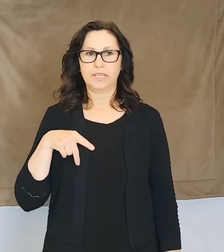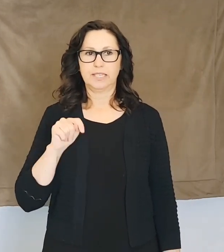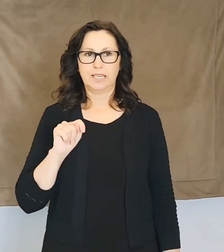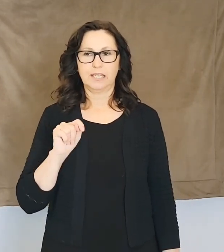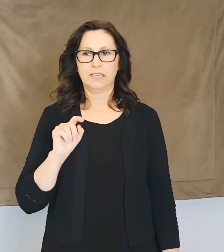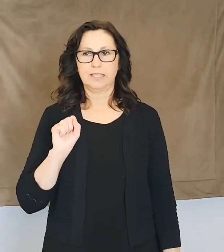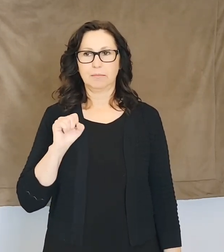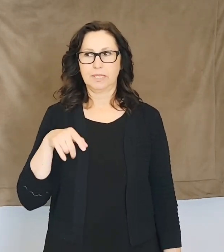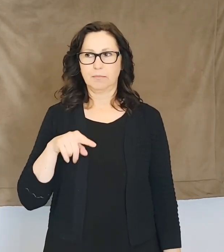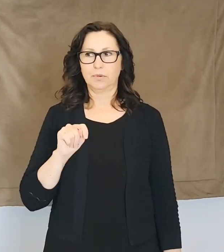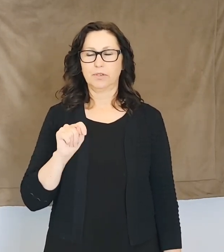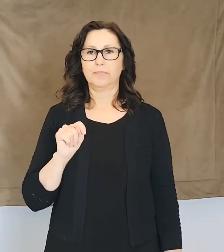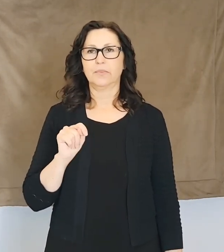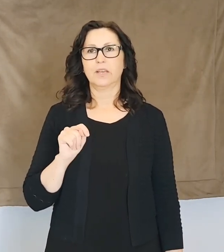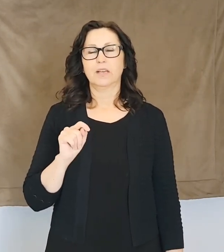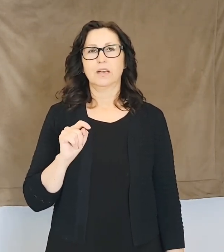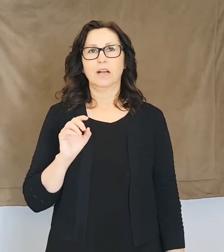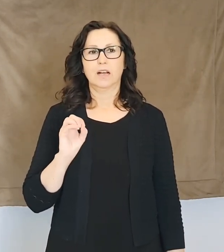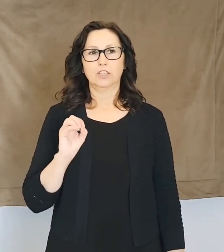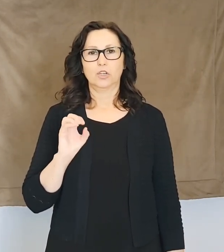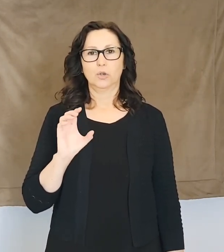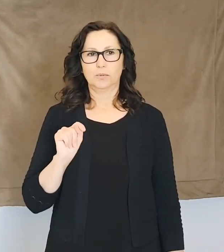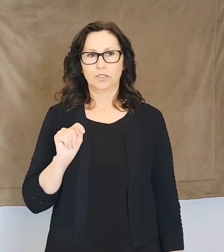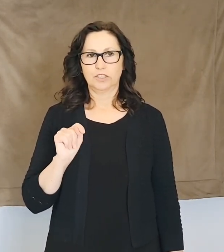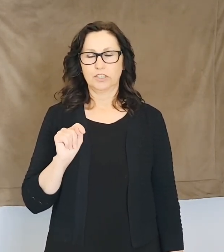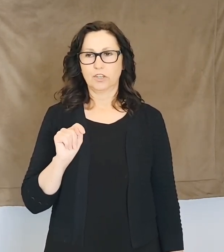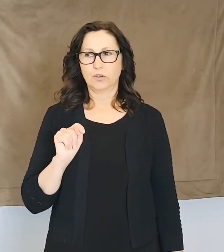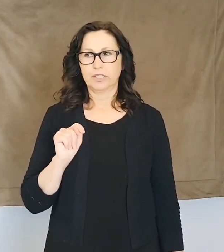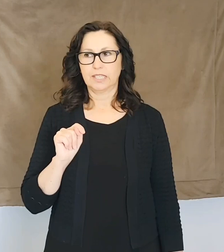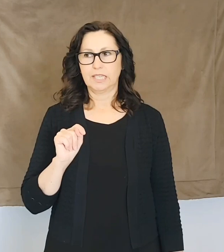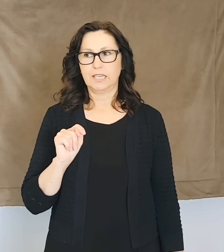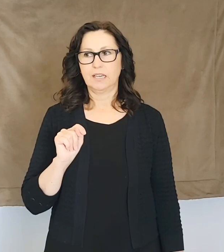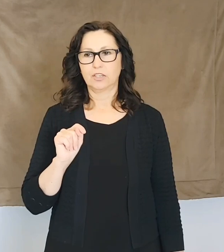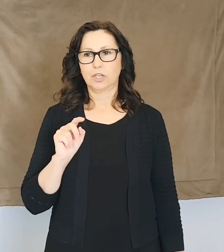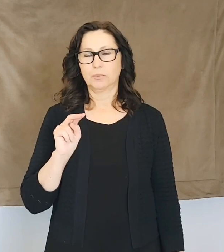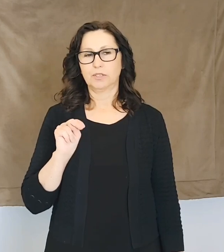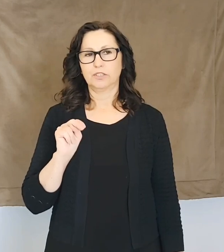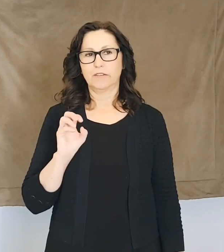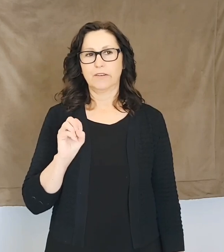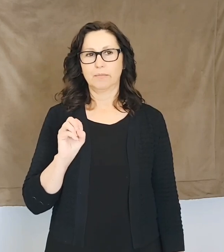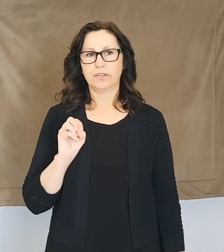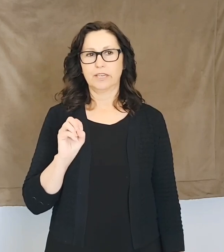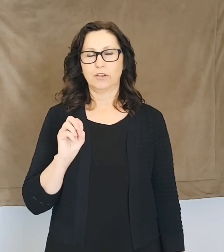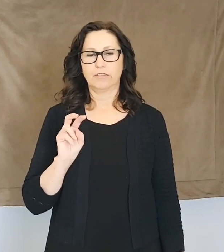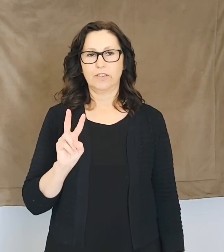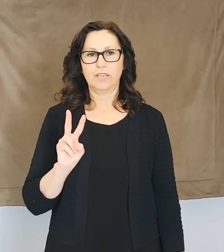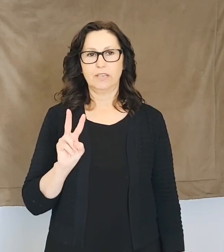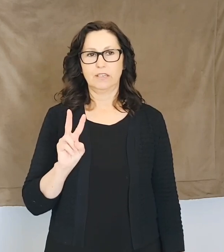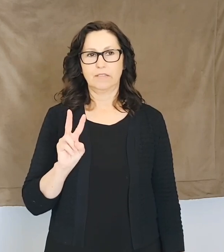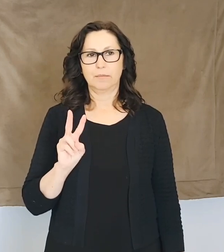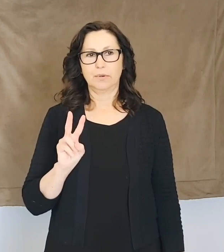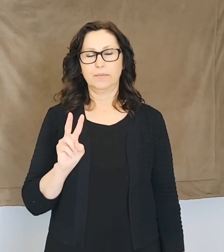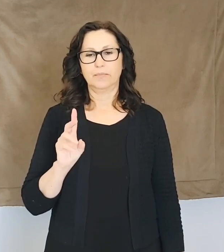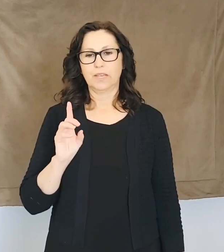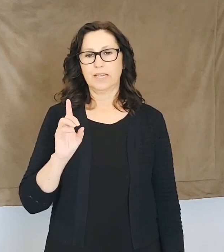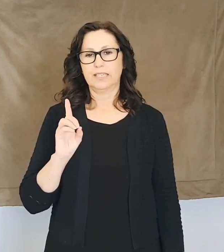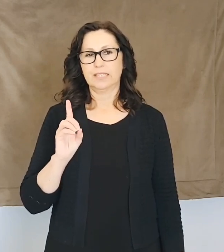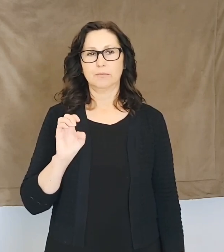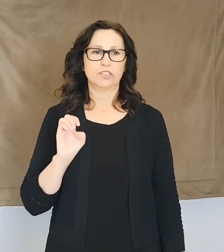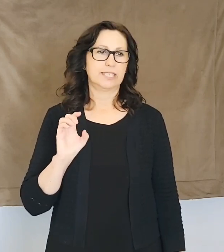S-E-P-T, September. October is just O-C-T, October. November, N-O-V, November. December is